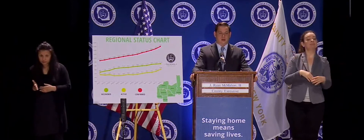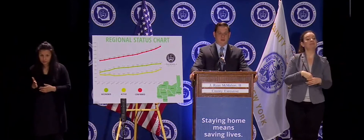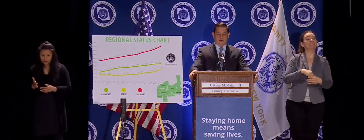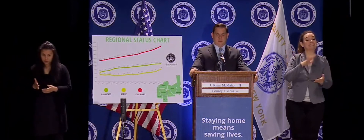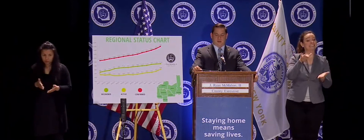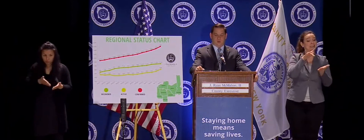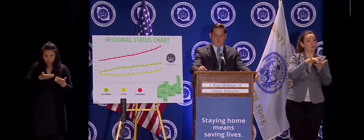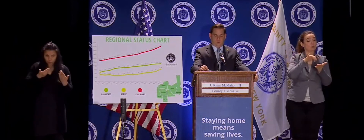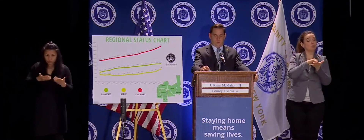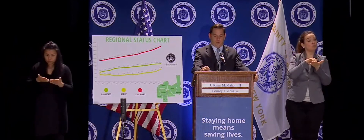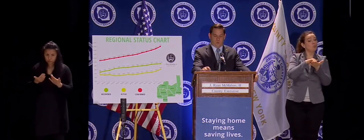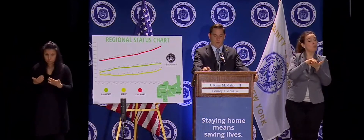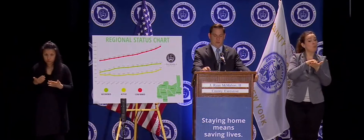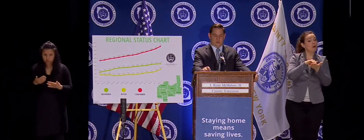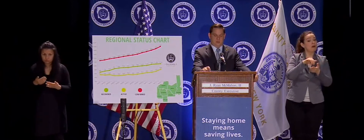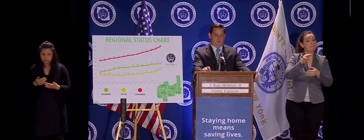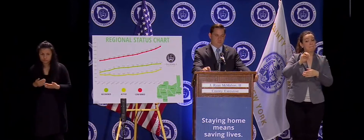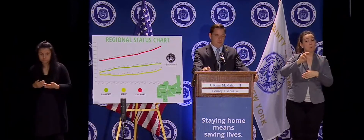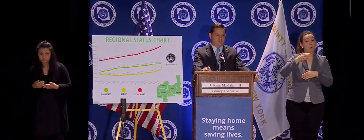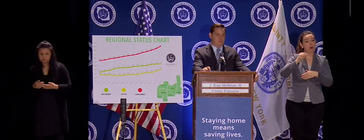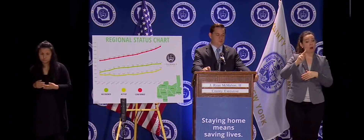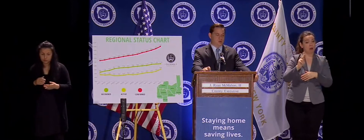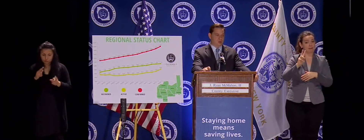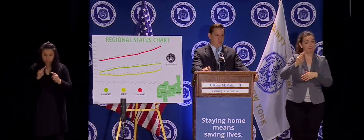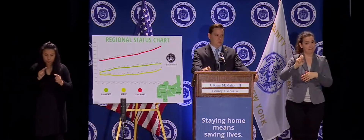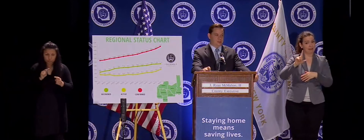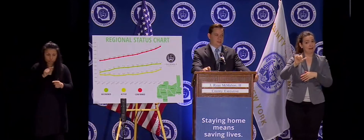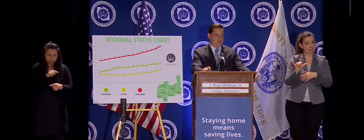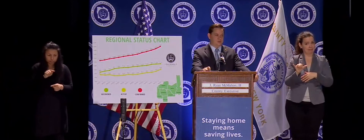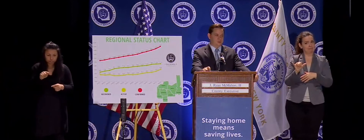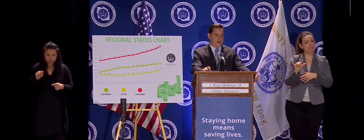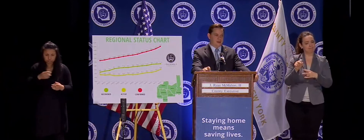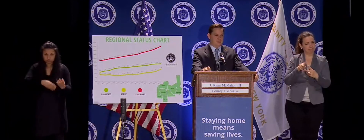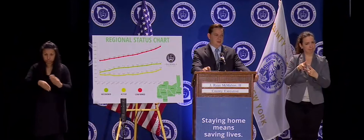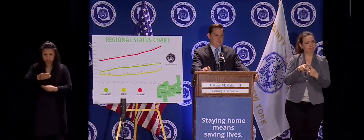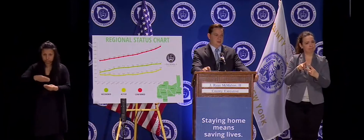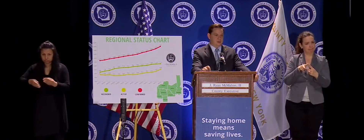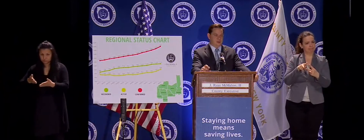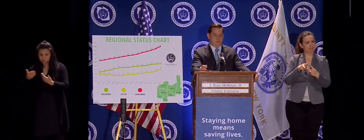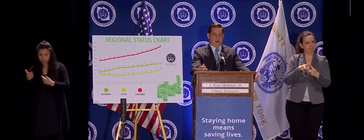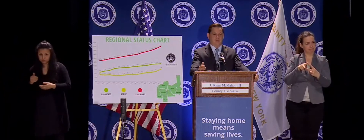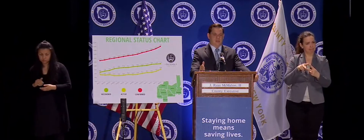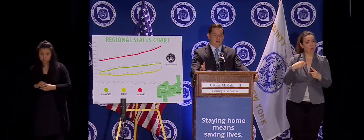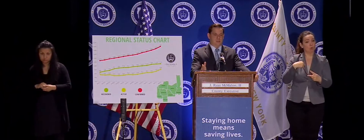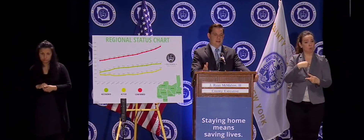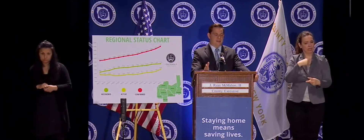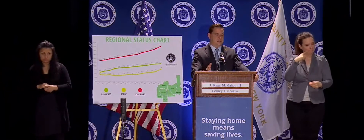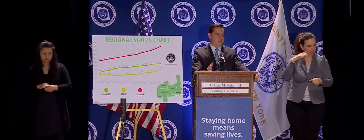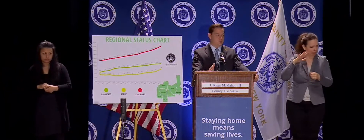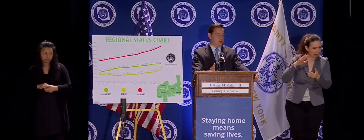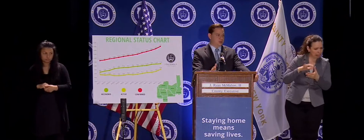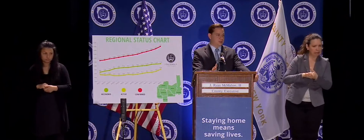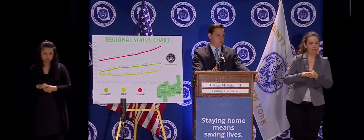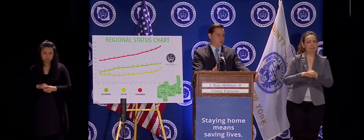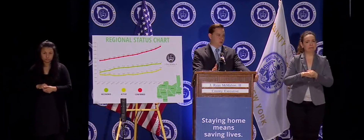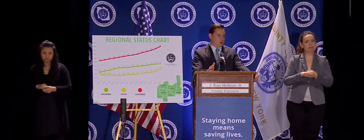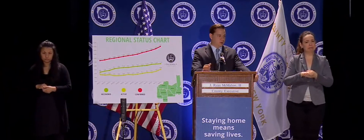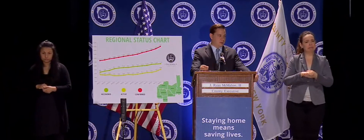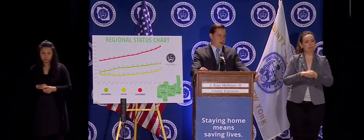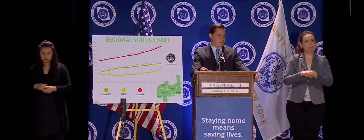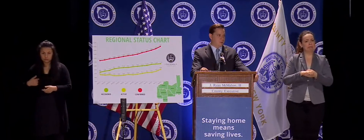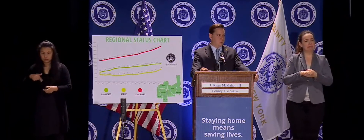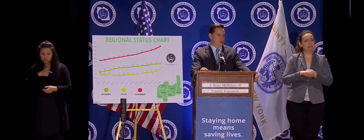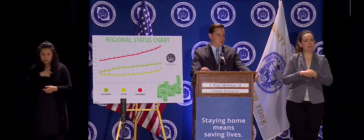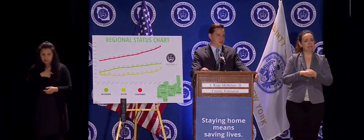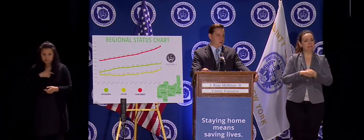And we certainly believe that there probably could have been things that we could have did a little bit earlier